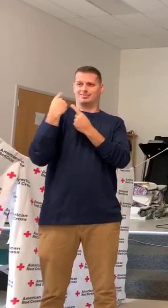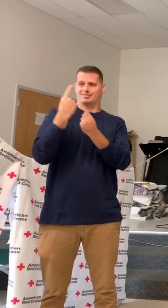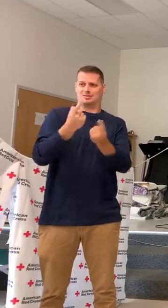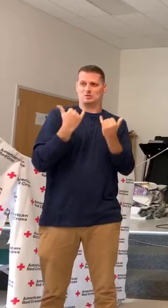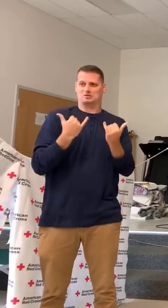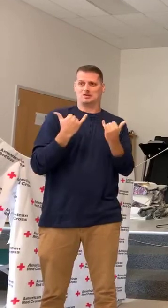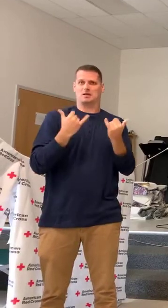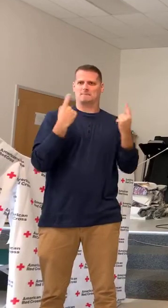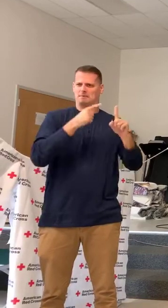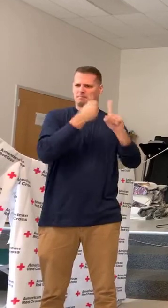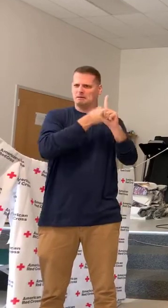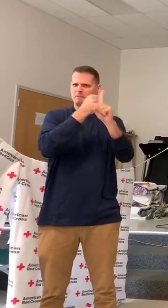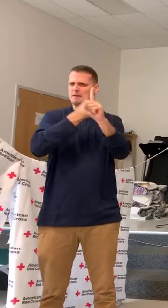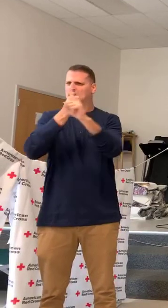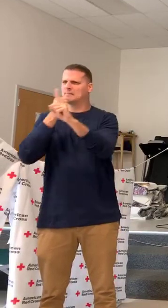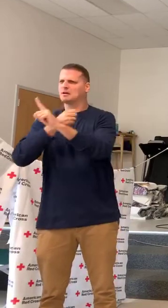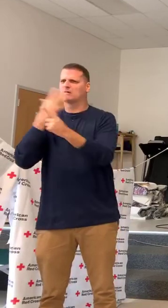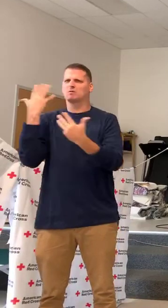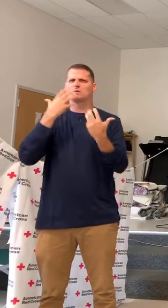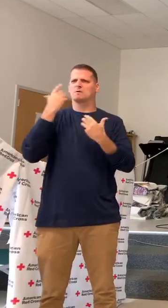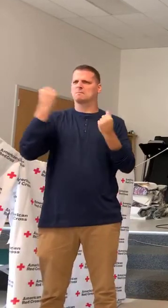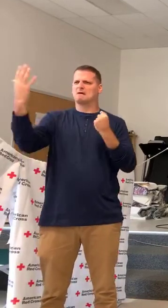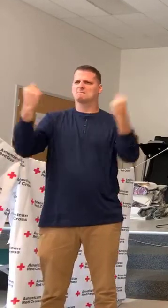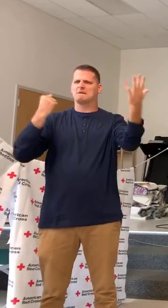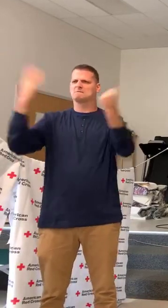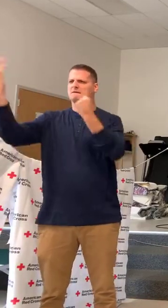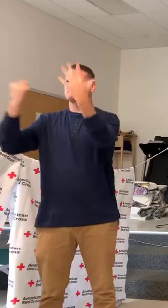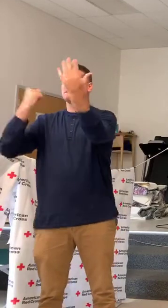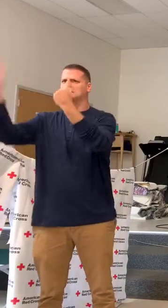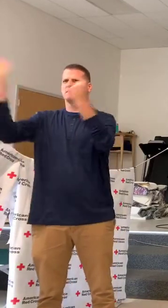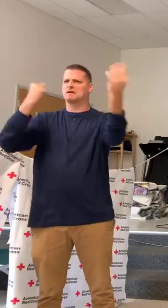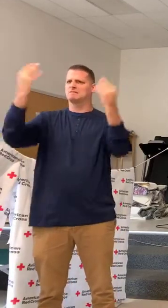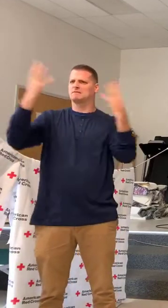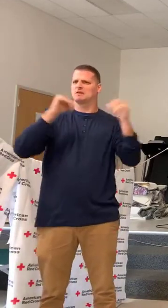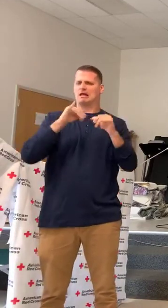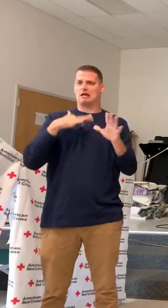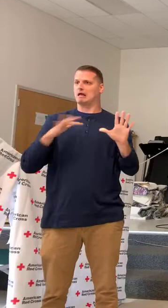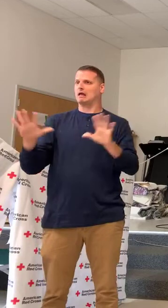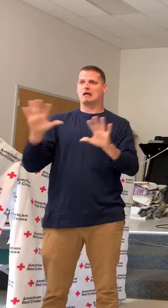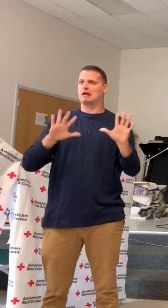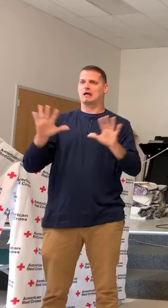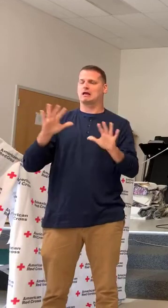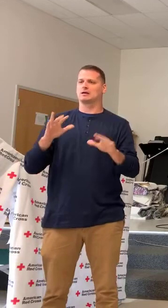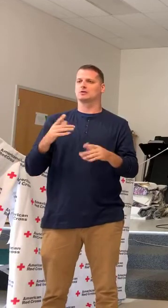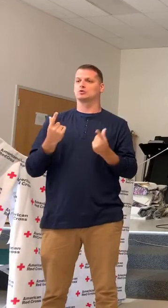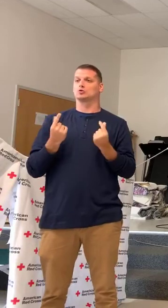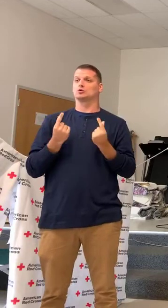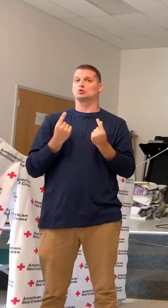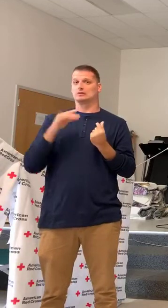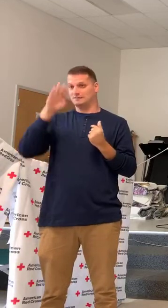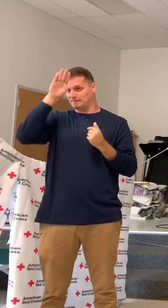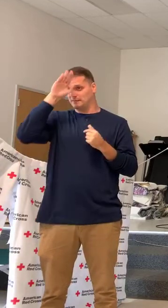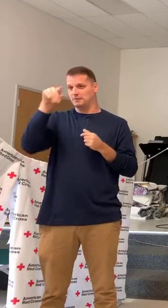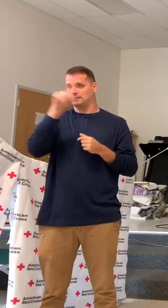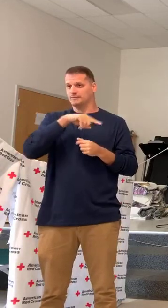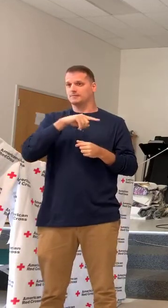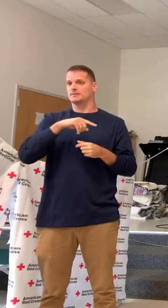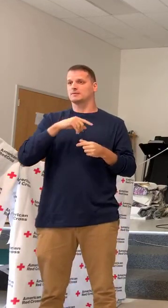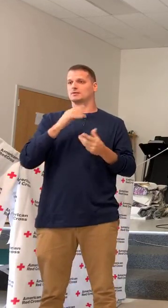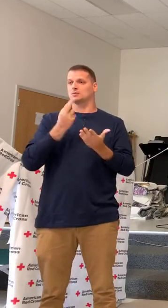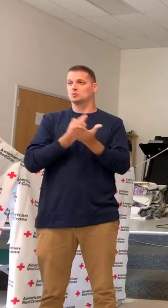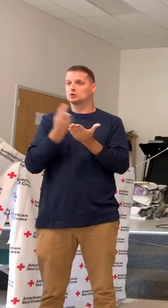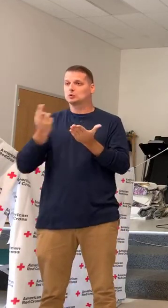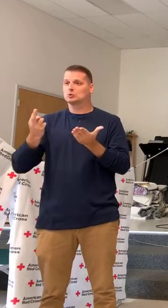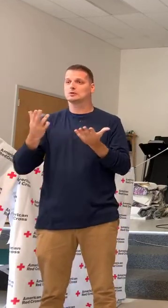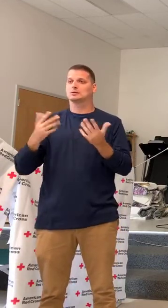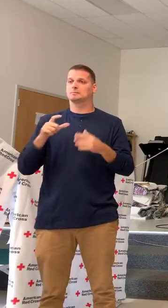of fires, a lot of stuff threatened. And what we do is bring the resources in together that we need to be successful. And we're able